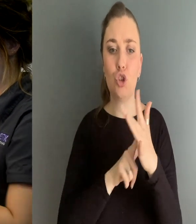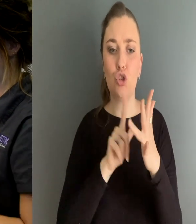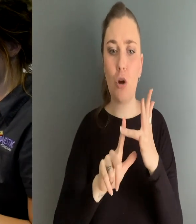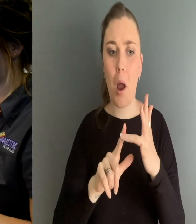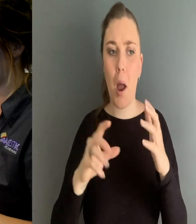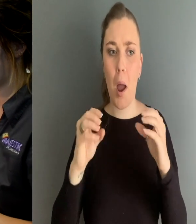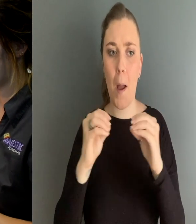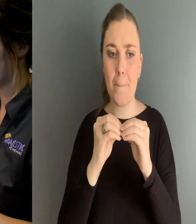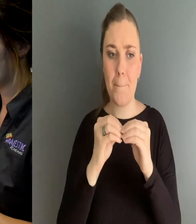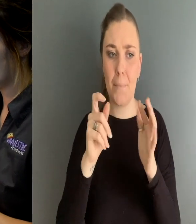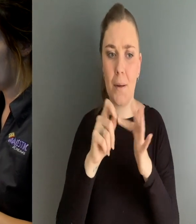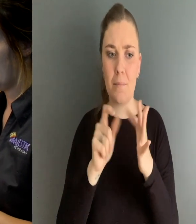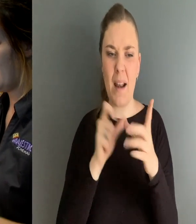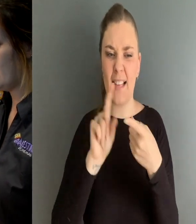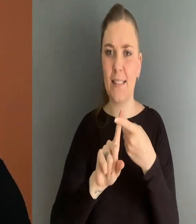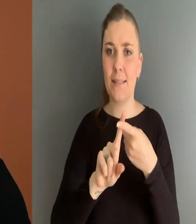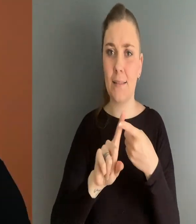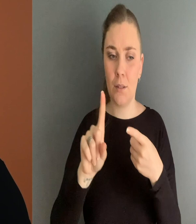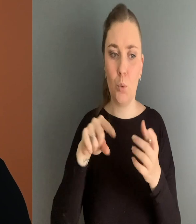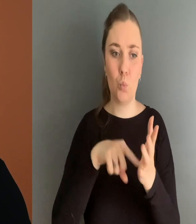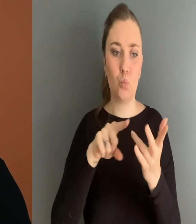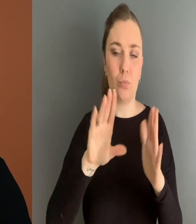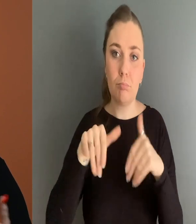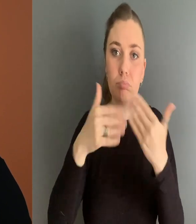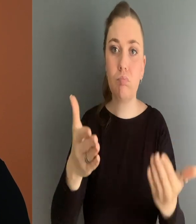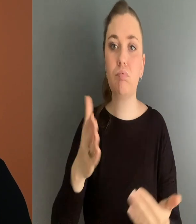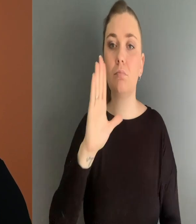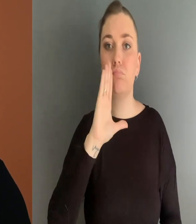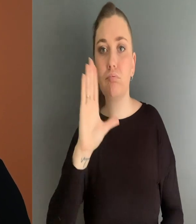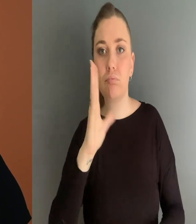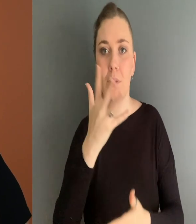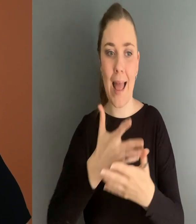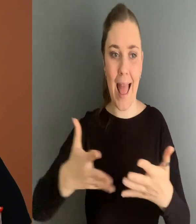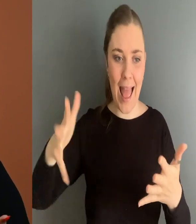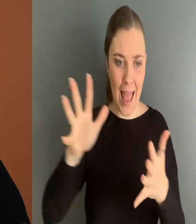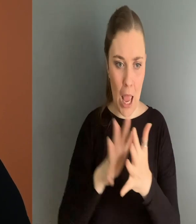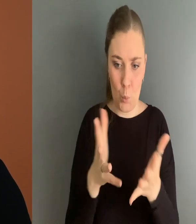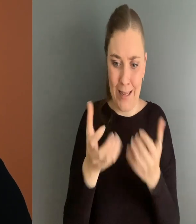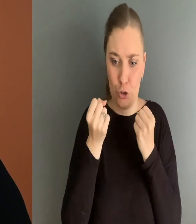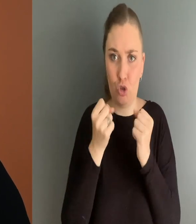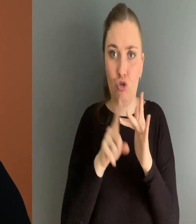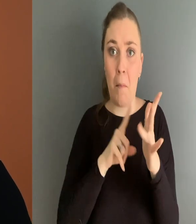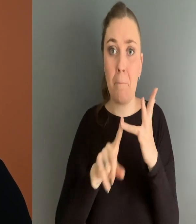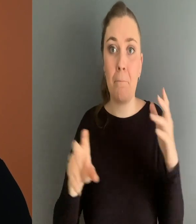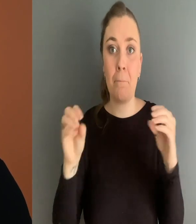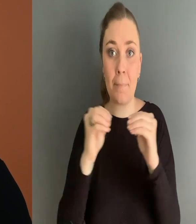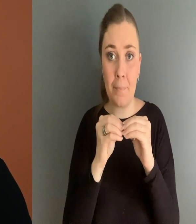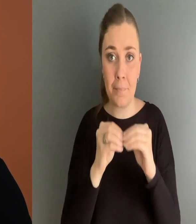job places to deliver the presentations of how to get a job